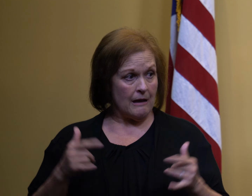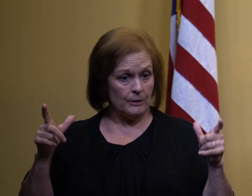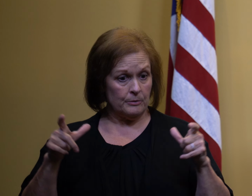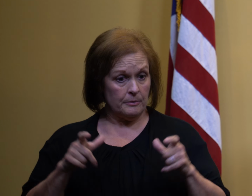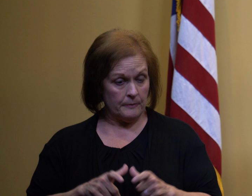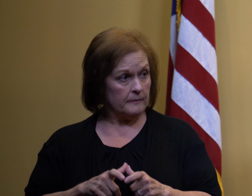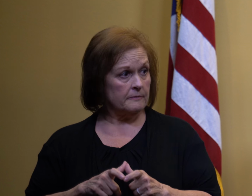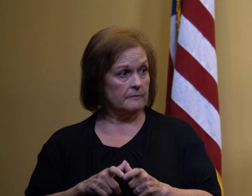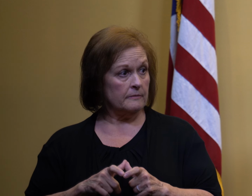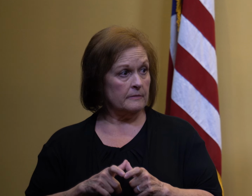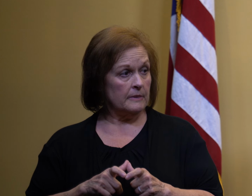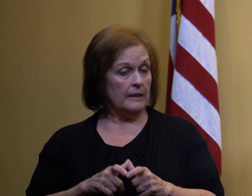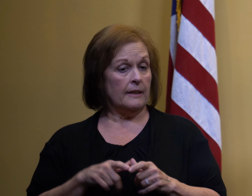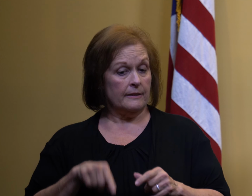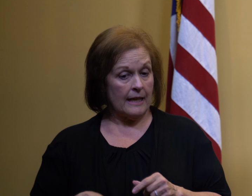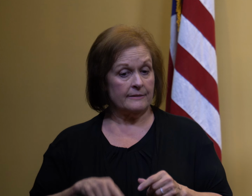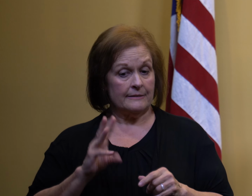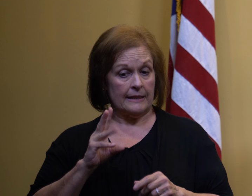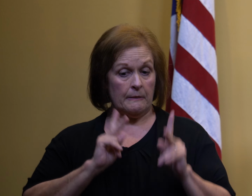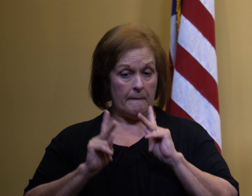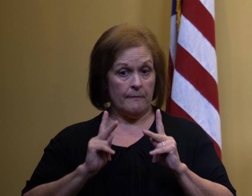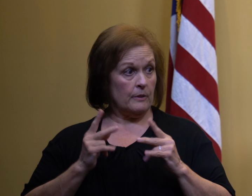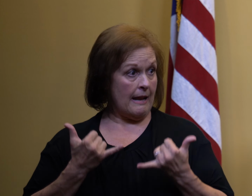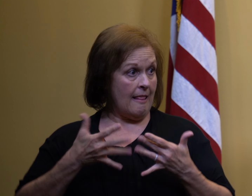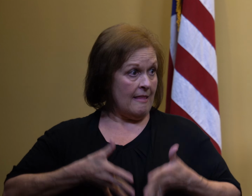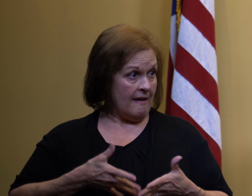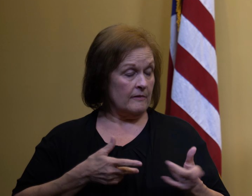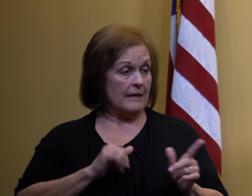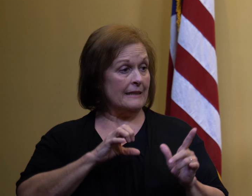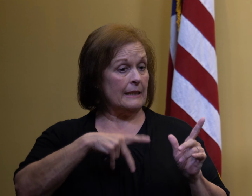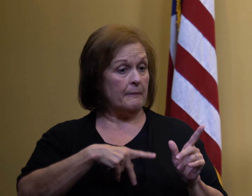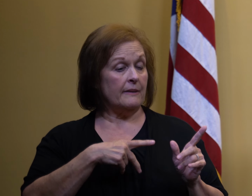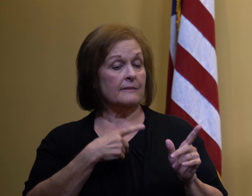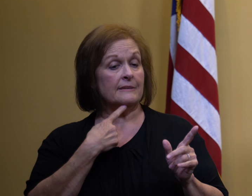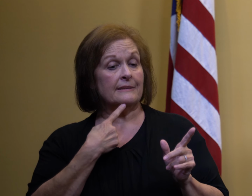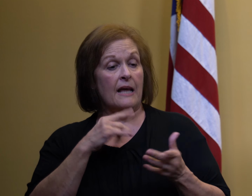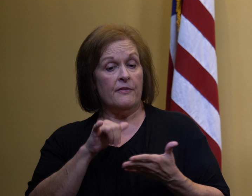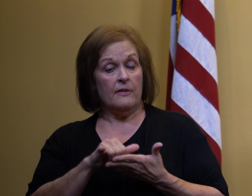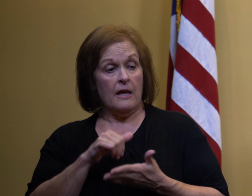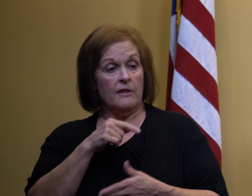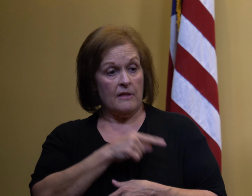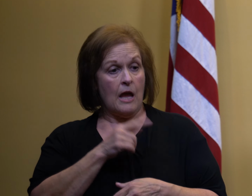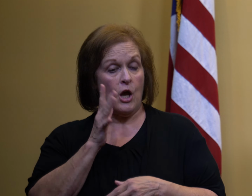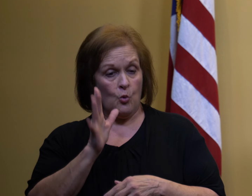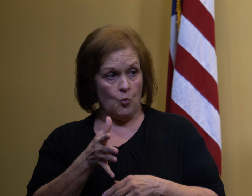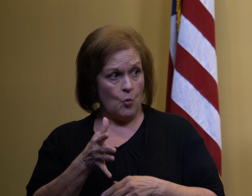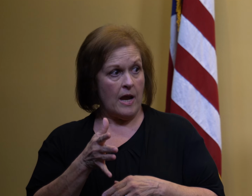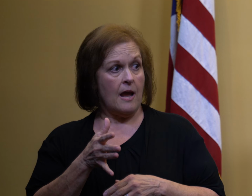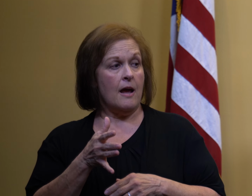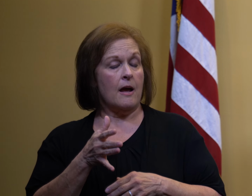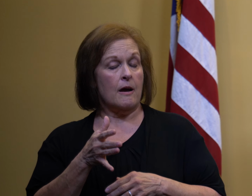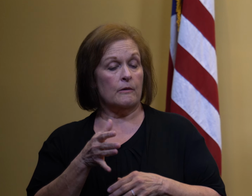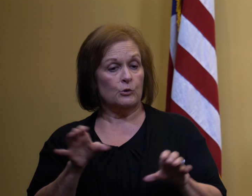know, as IACP has indicated from their information on Monday, they will go through a much